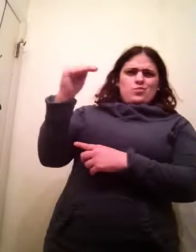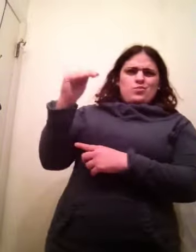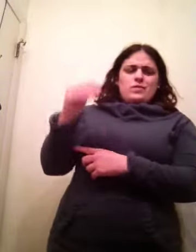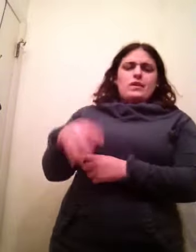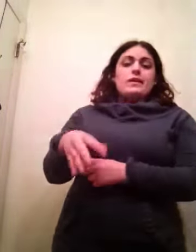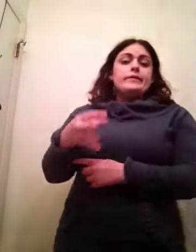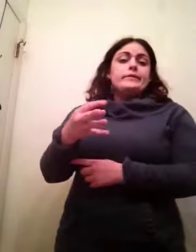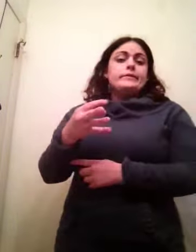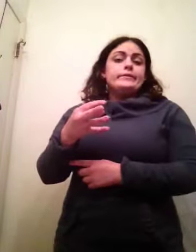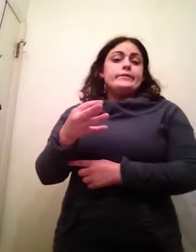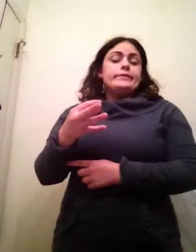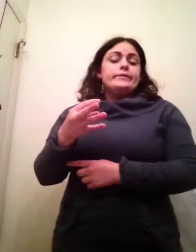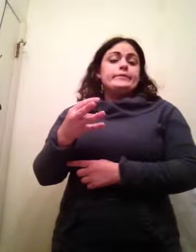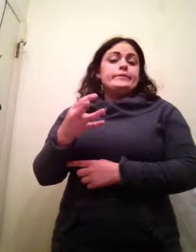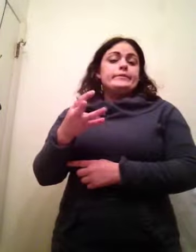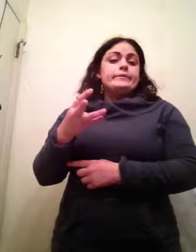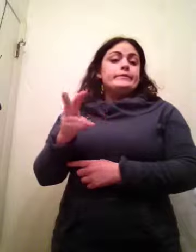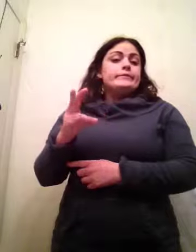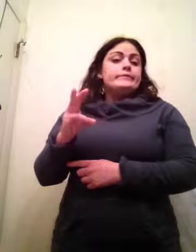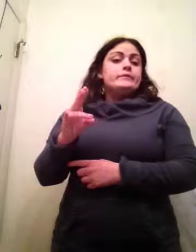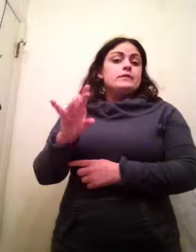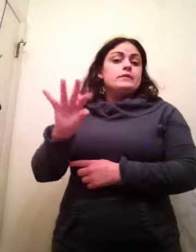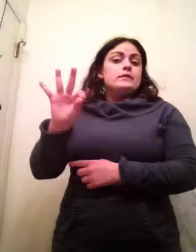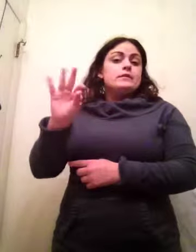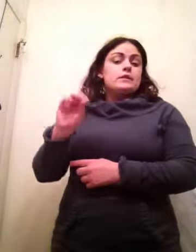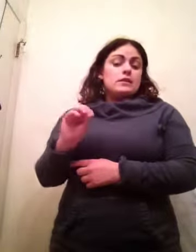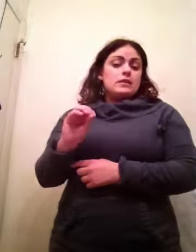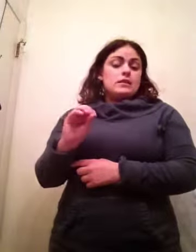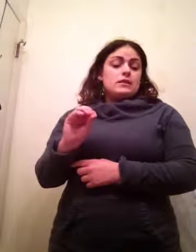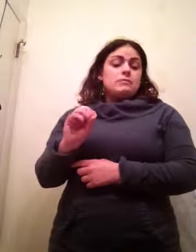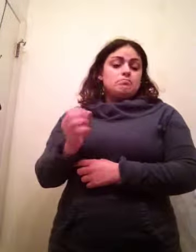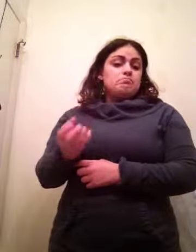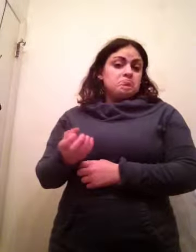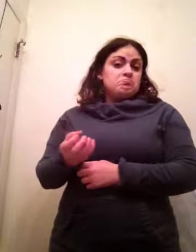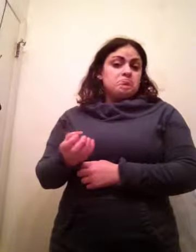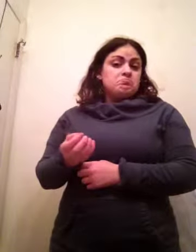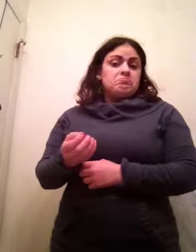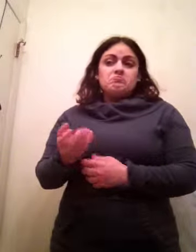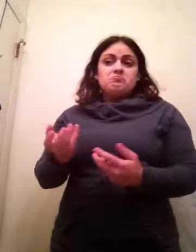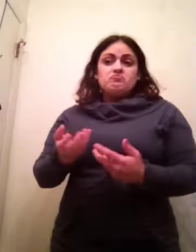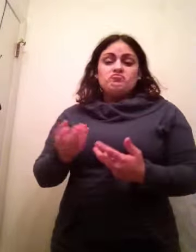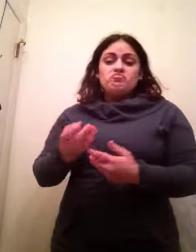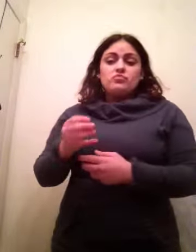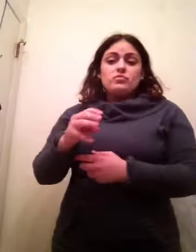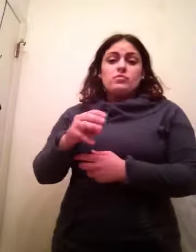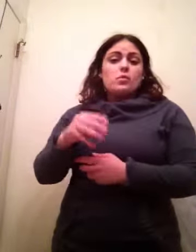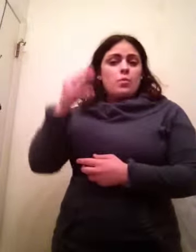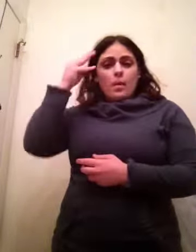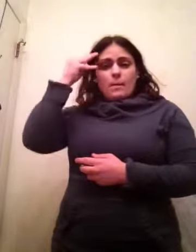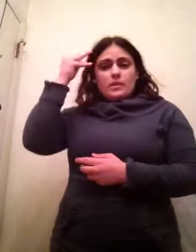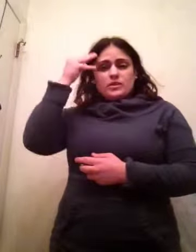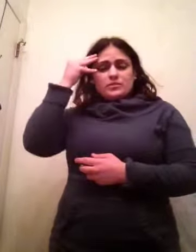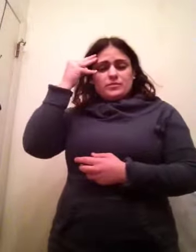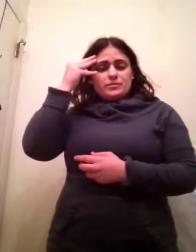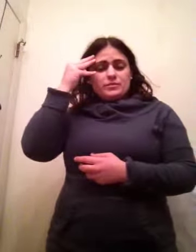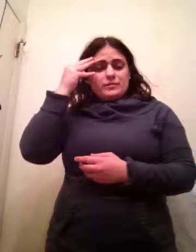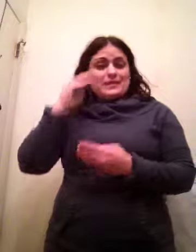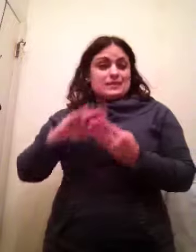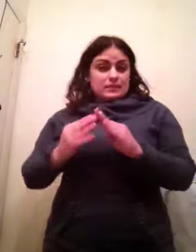in 1860? What was that, Michelle? Cities. Big cities. Most of them, they said, were in the North. So the North